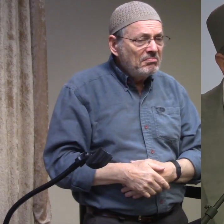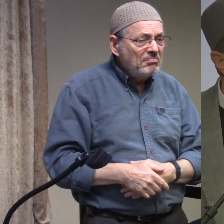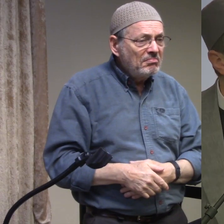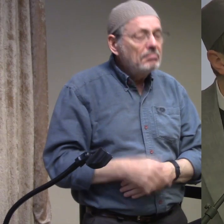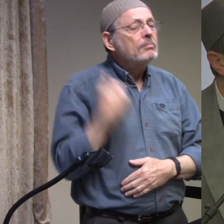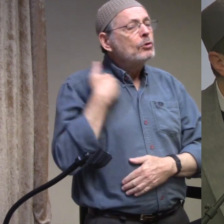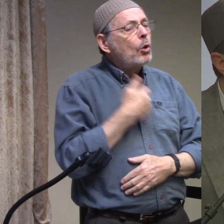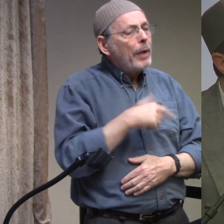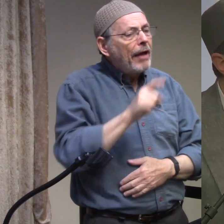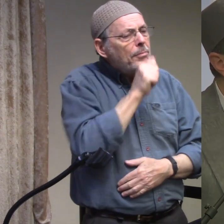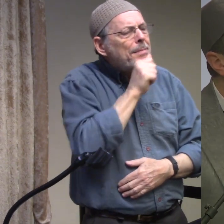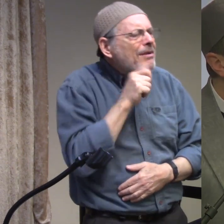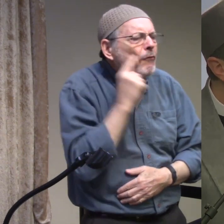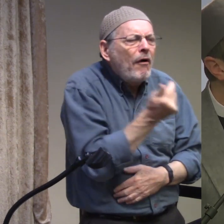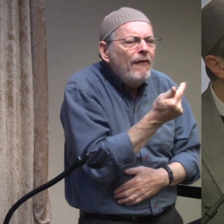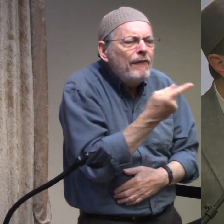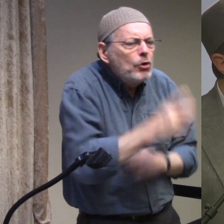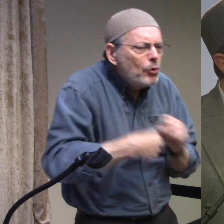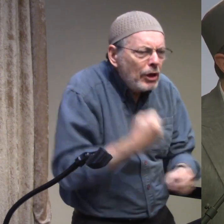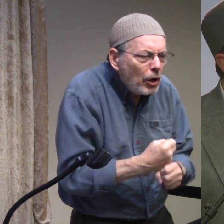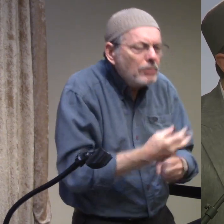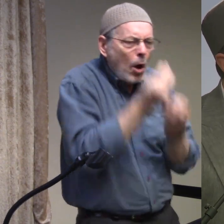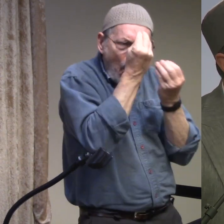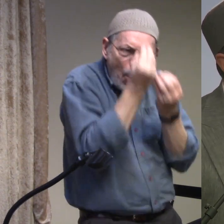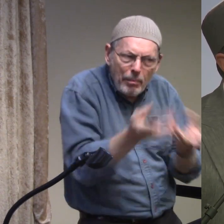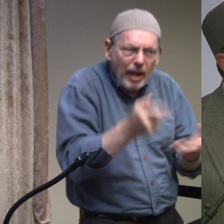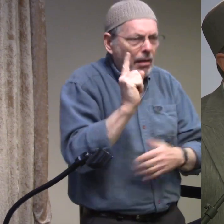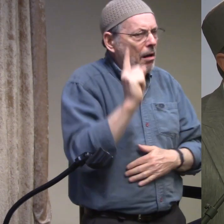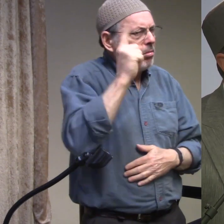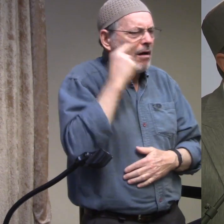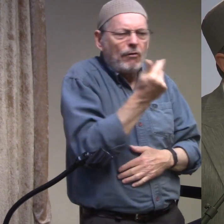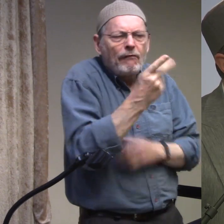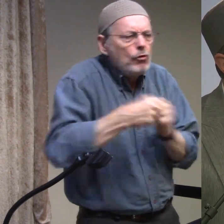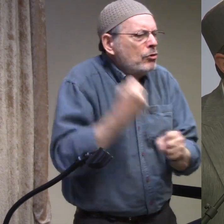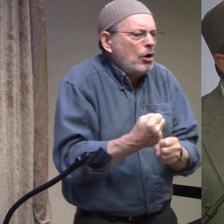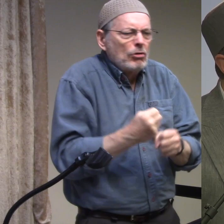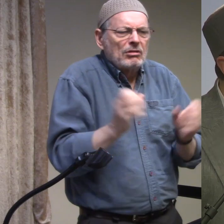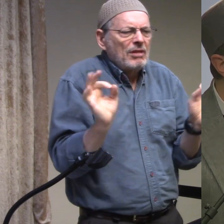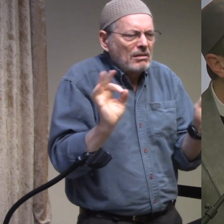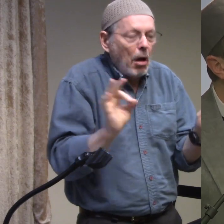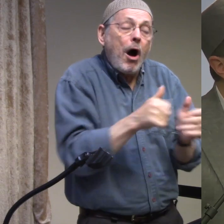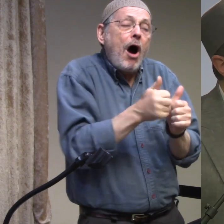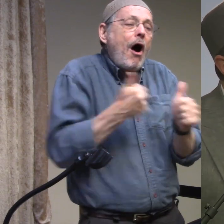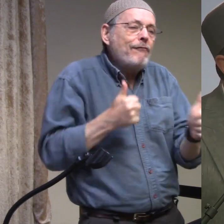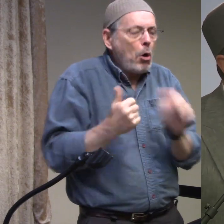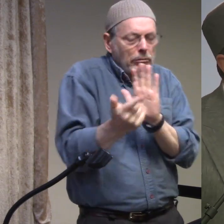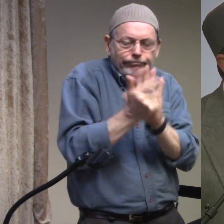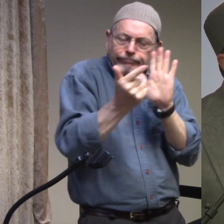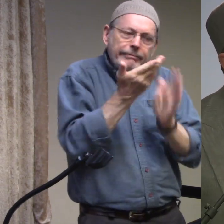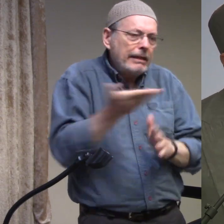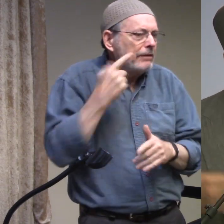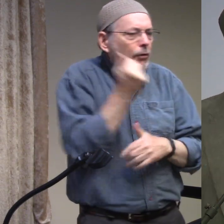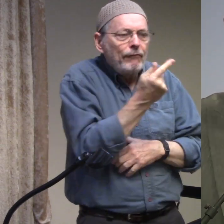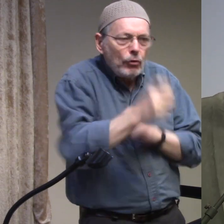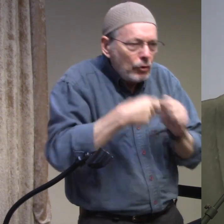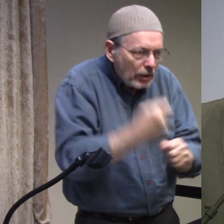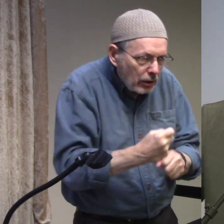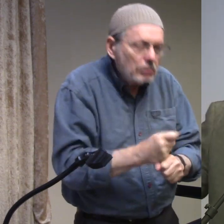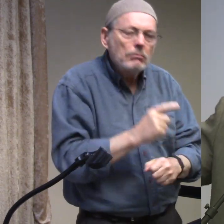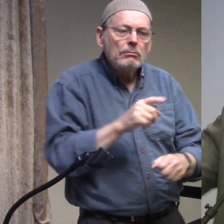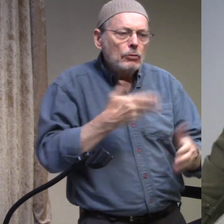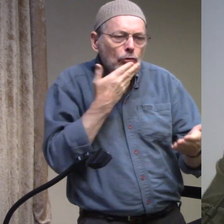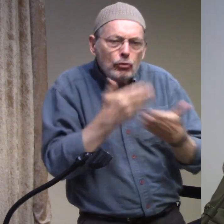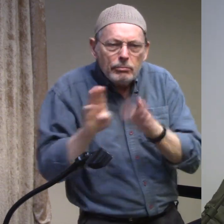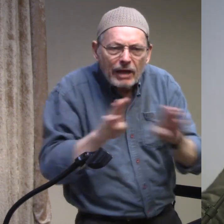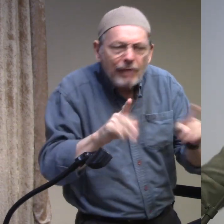have to be patient for a few years, obey for a few years, avoid the prohibitions for a few years, be good to